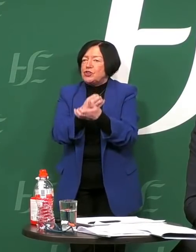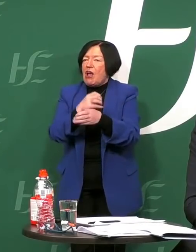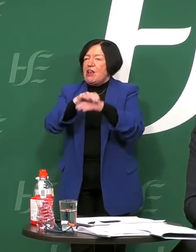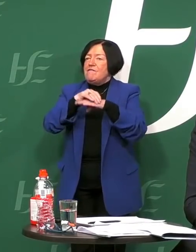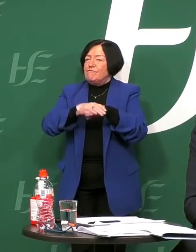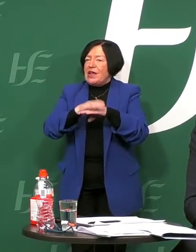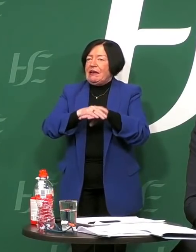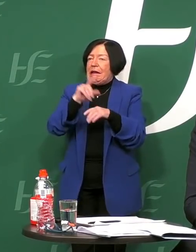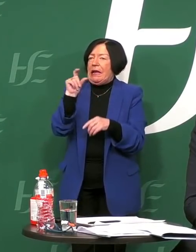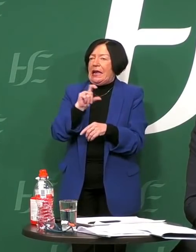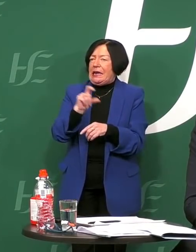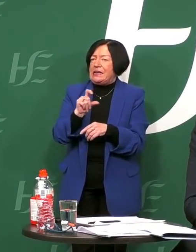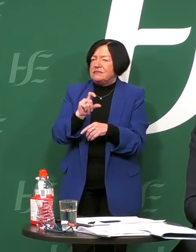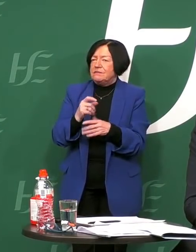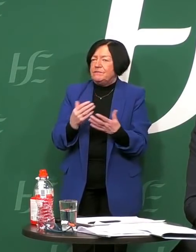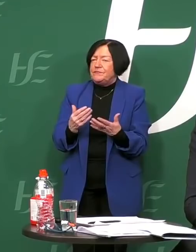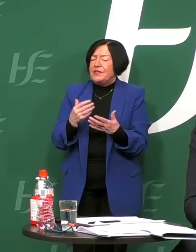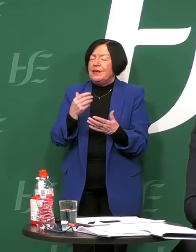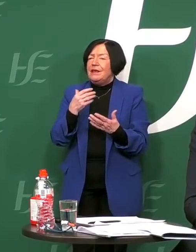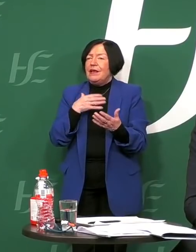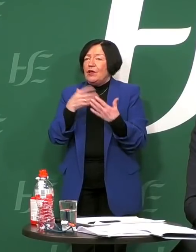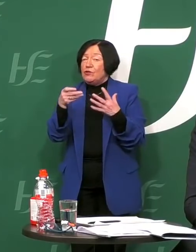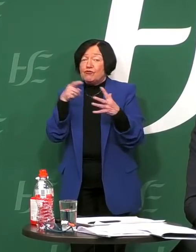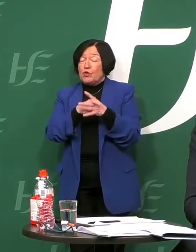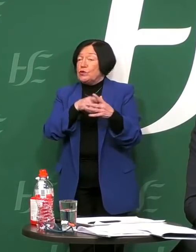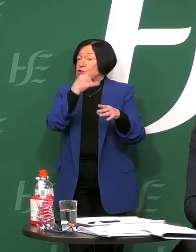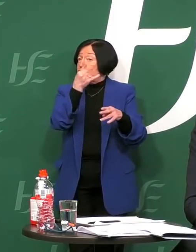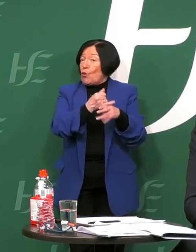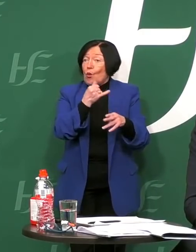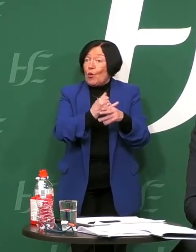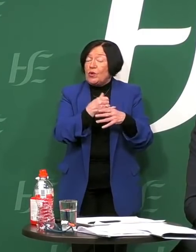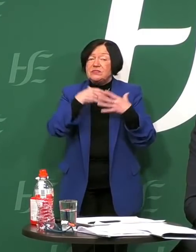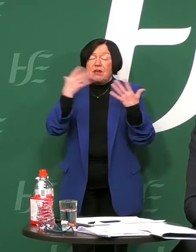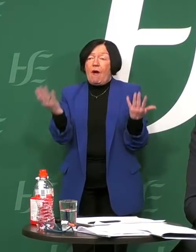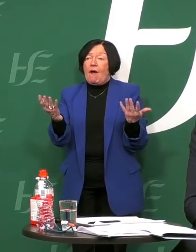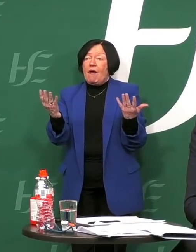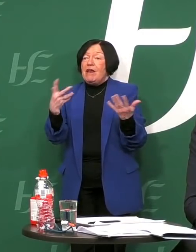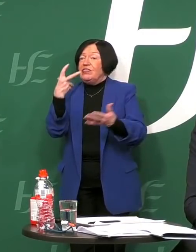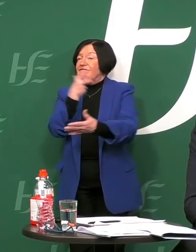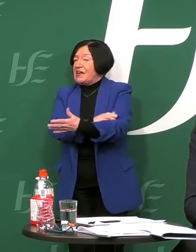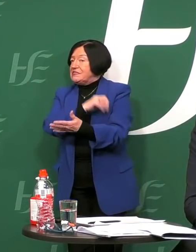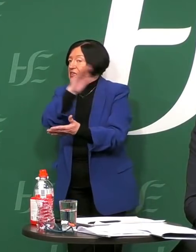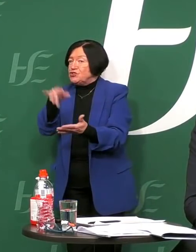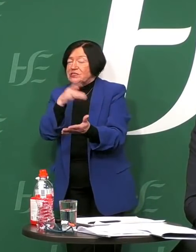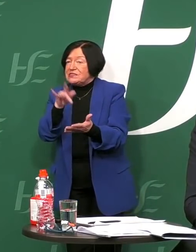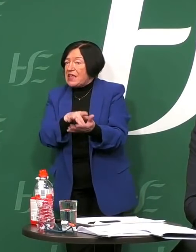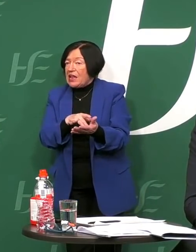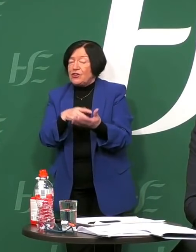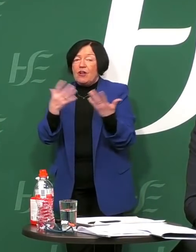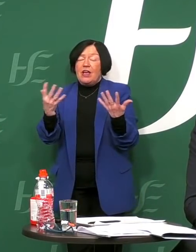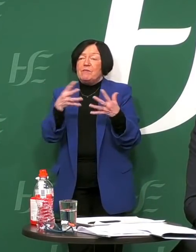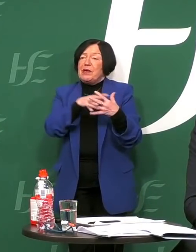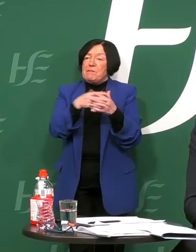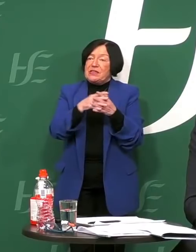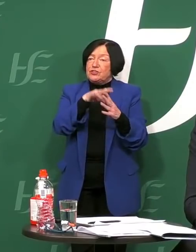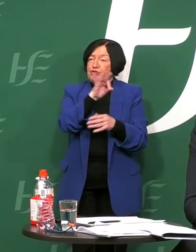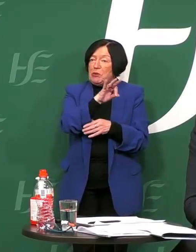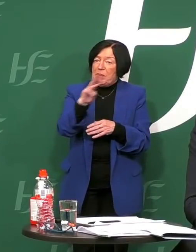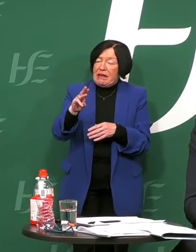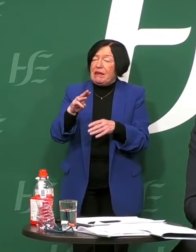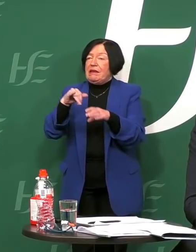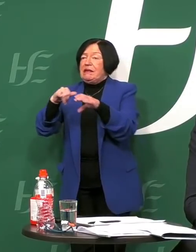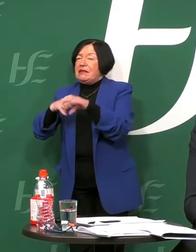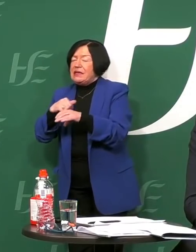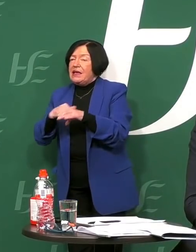child-friendly clinics. But might you do it through schools? Might you do it through the vaccination centres? Might it be a mix of GPs and